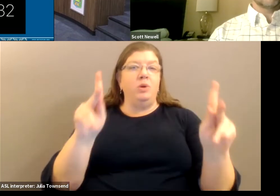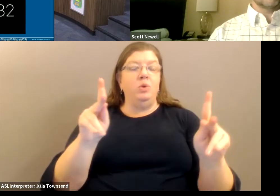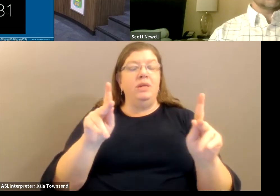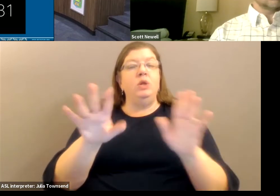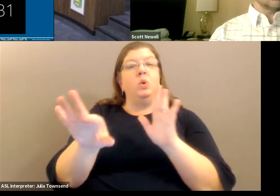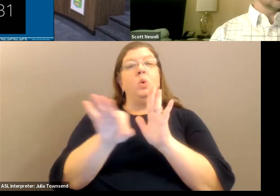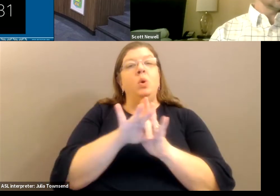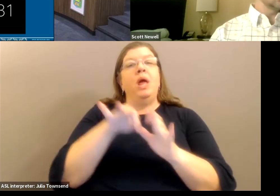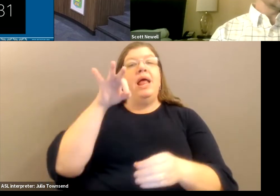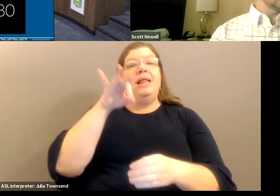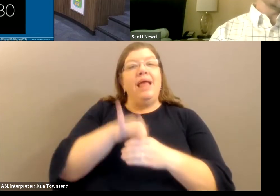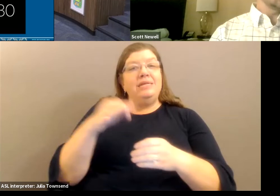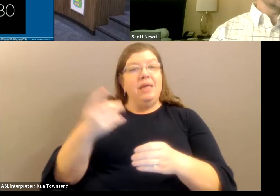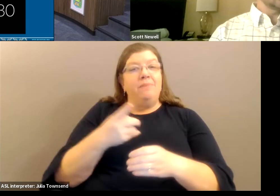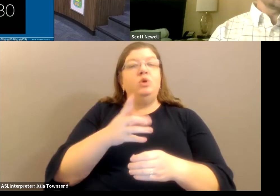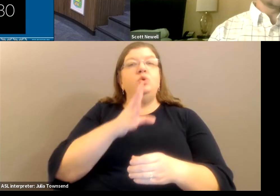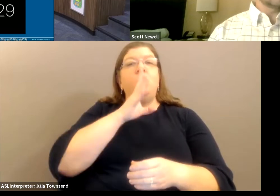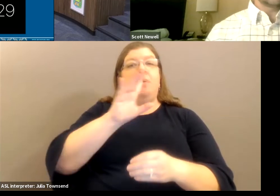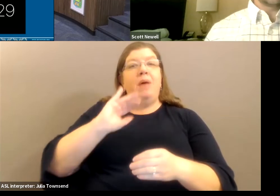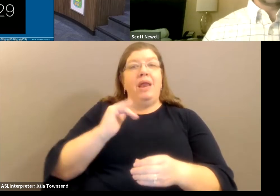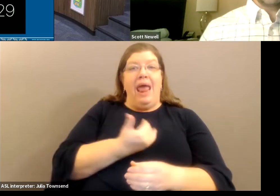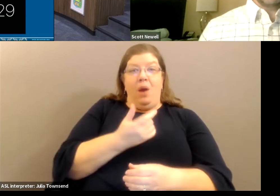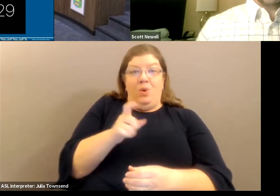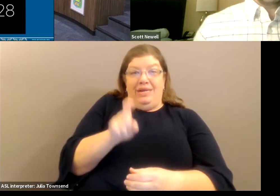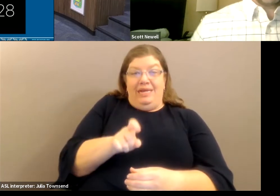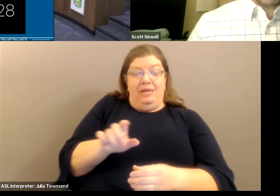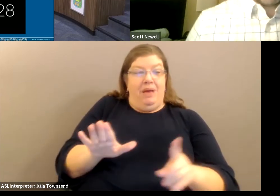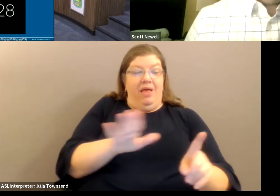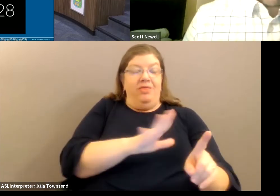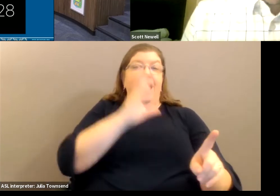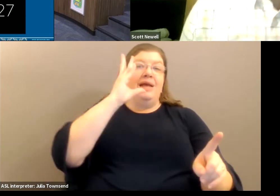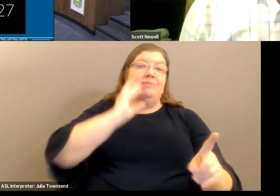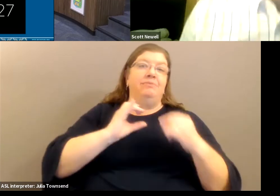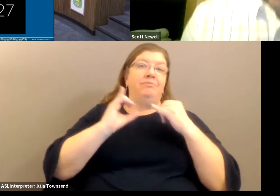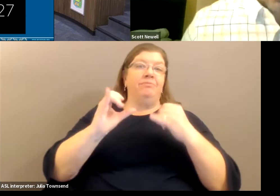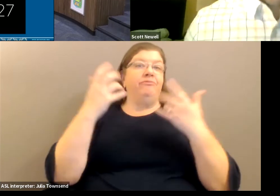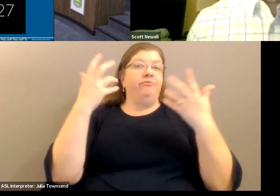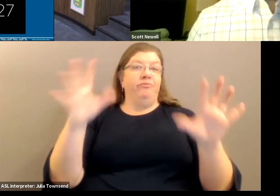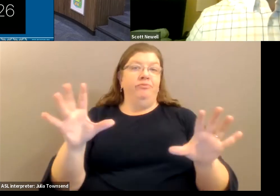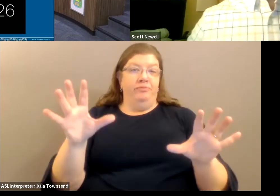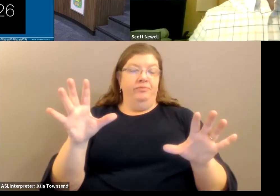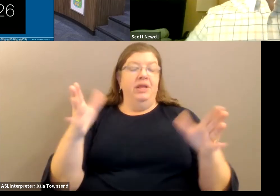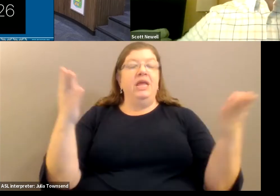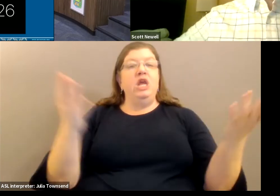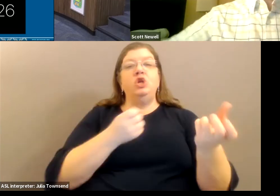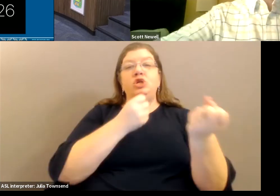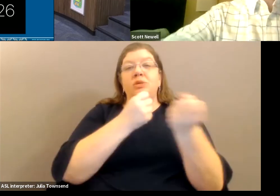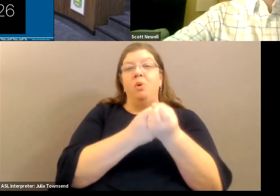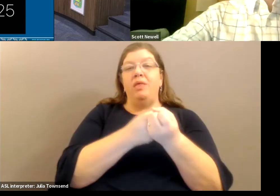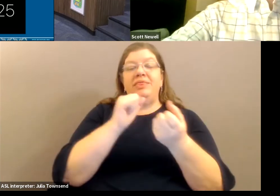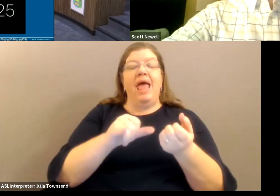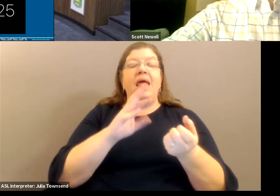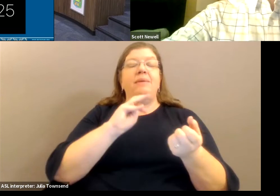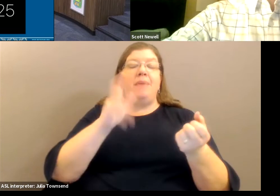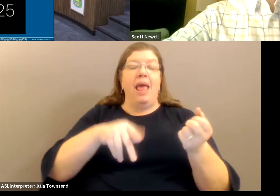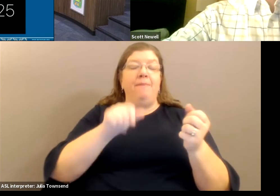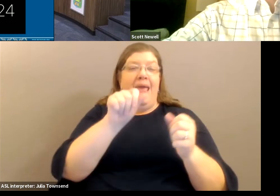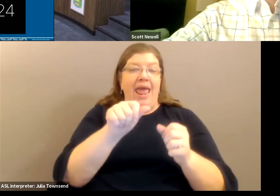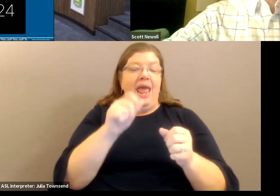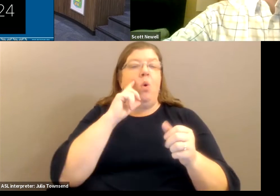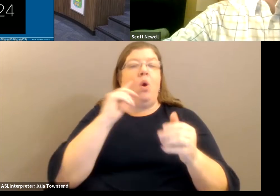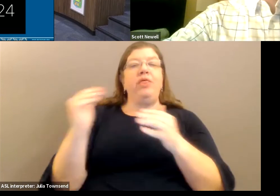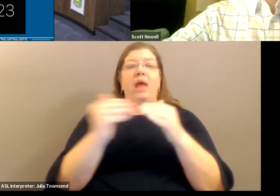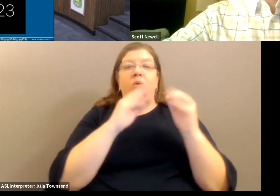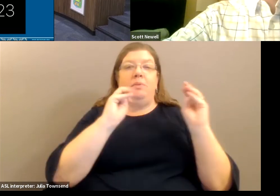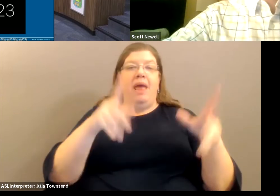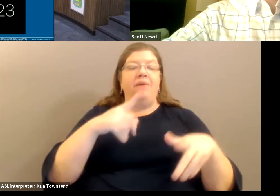to our needs because they have been or have similar backgrounds. I urge you to support the equity map, also known as Map A, in order to